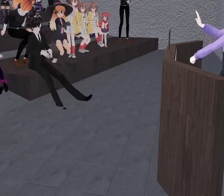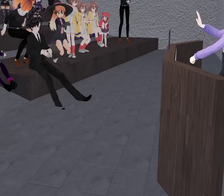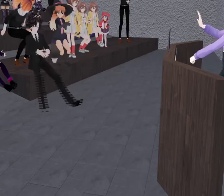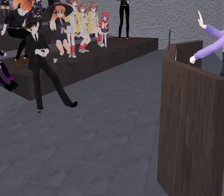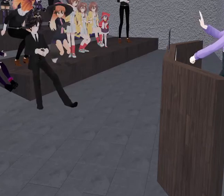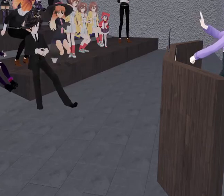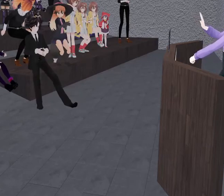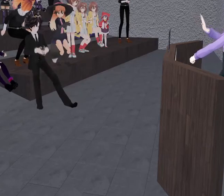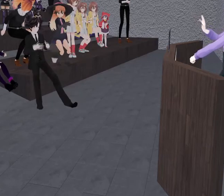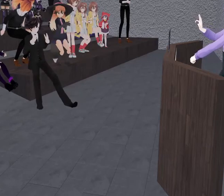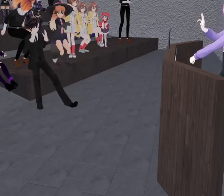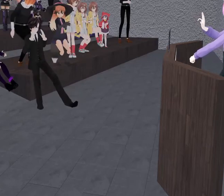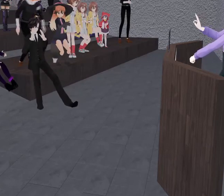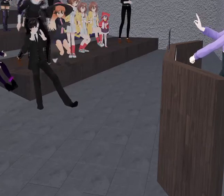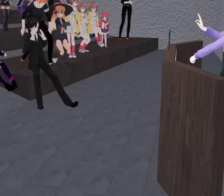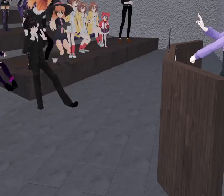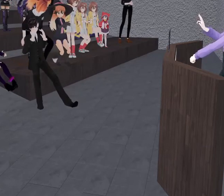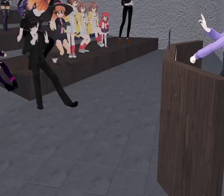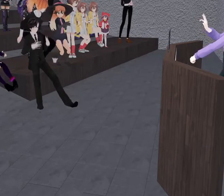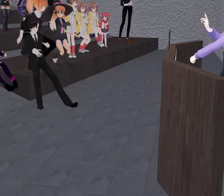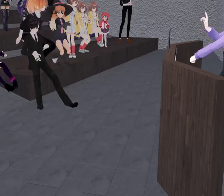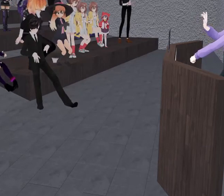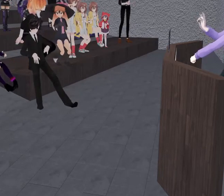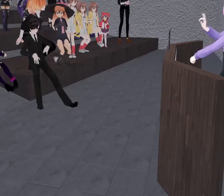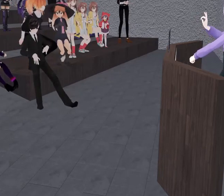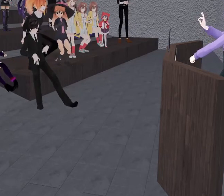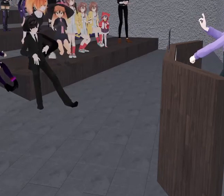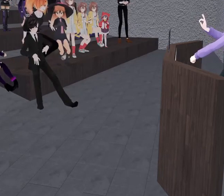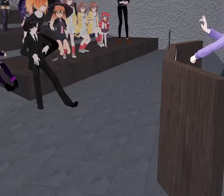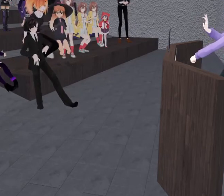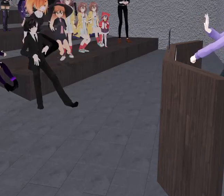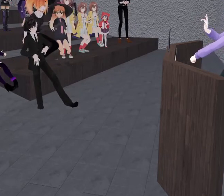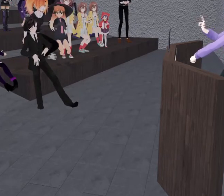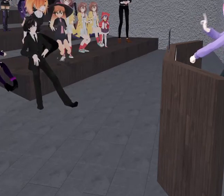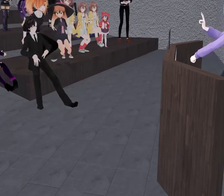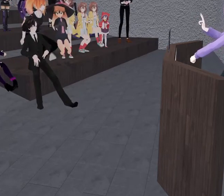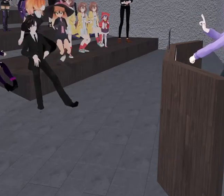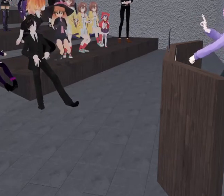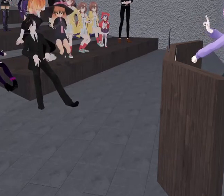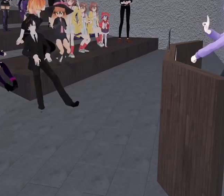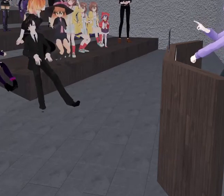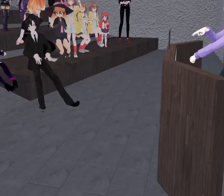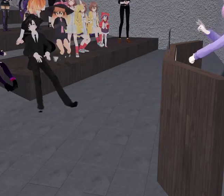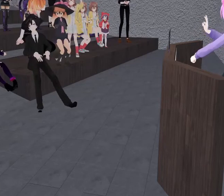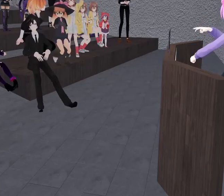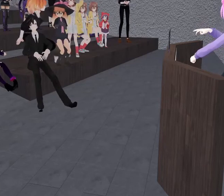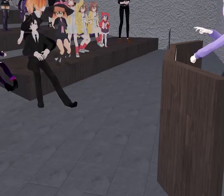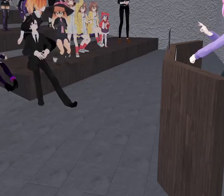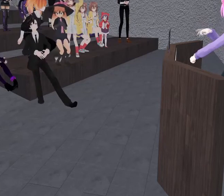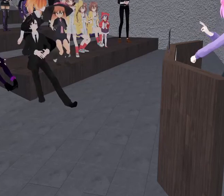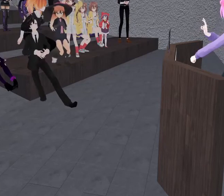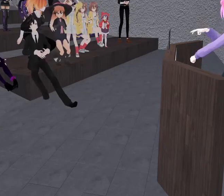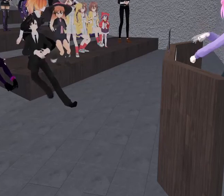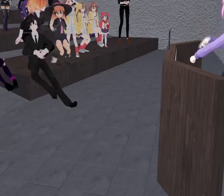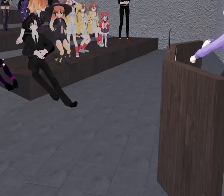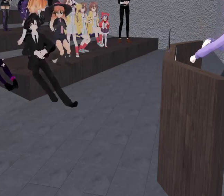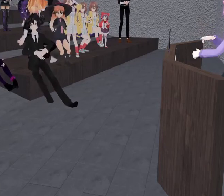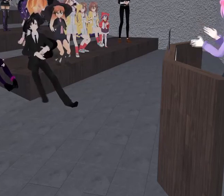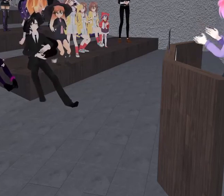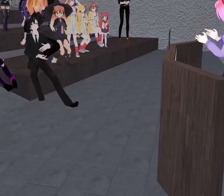55. 66. 77. 33. This 22 is a special. Special